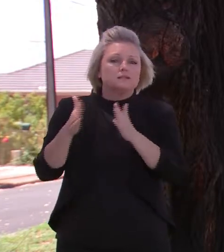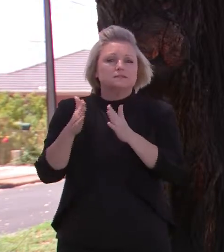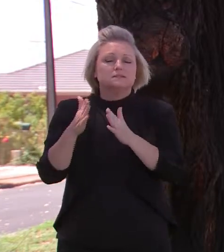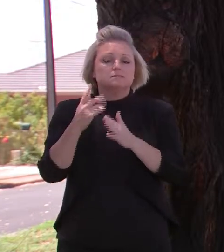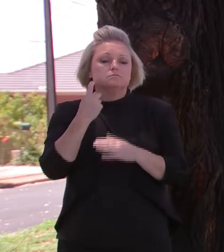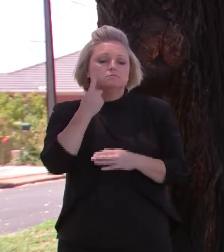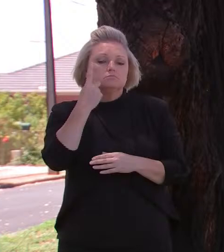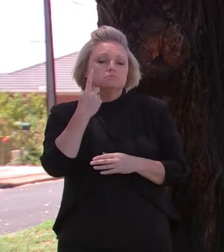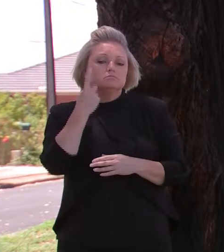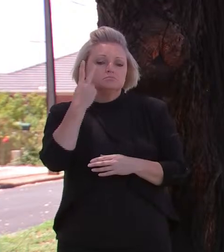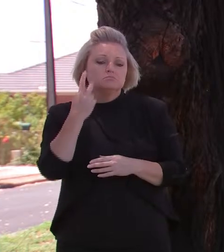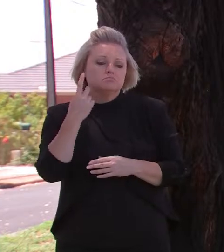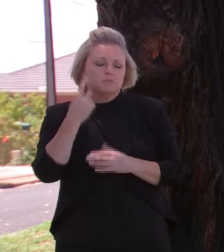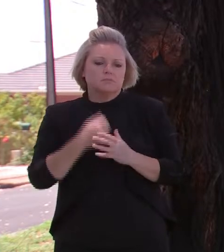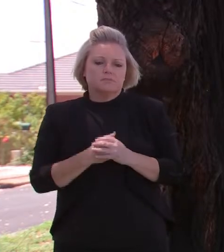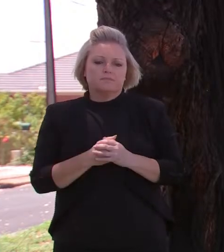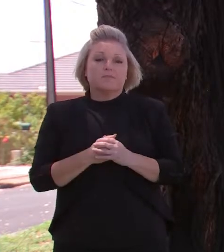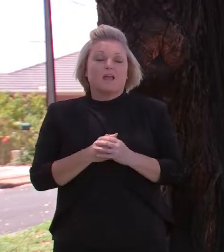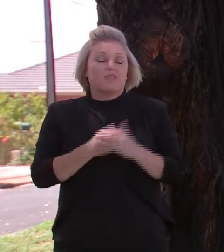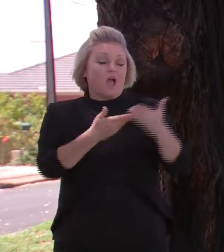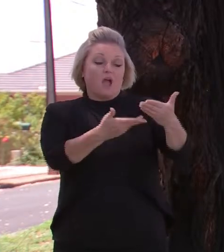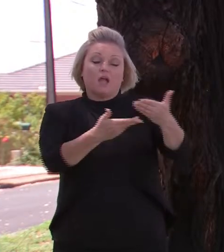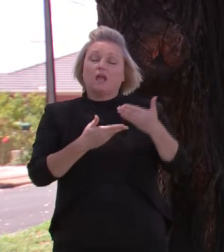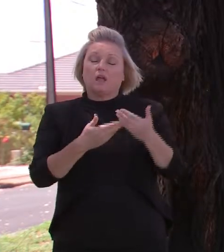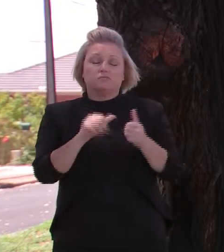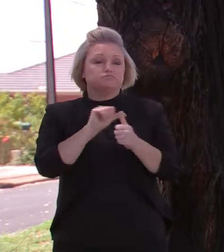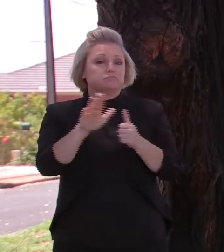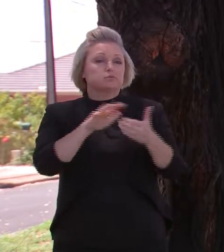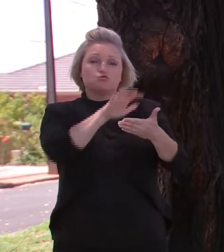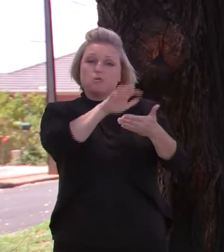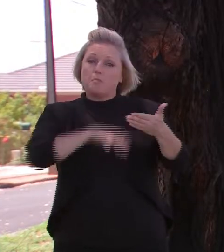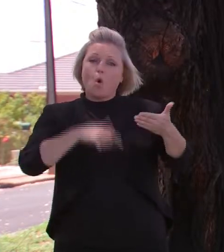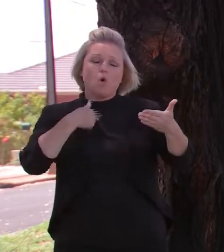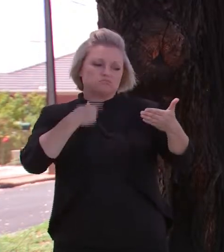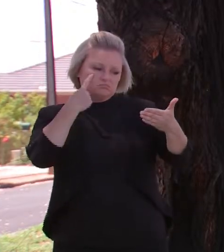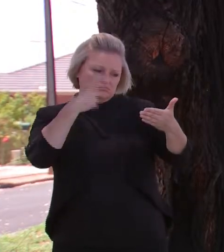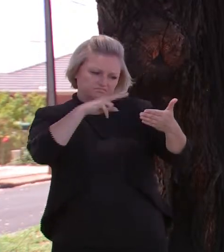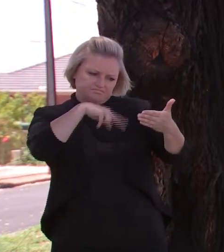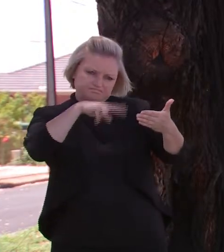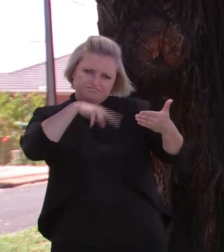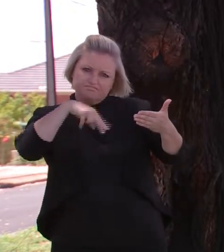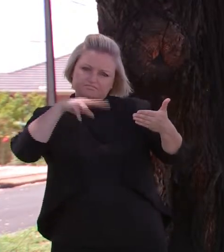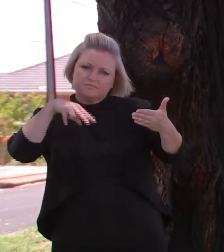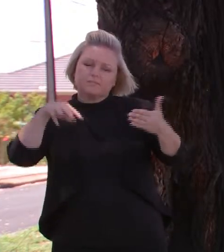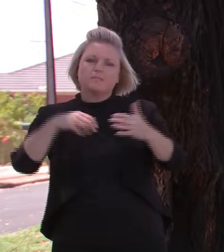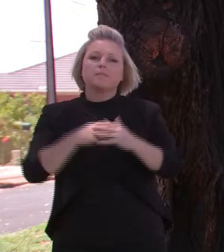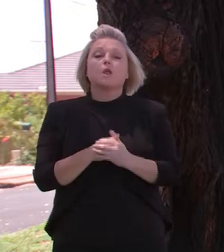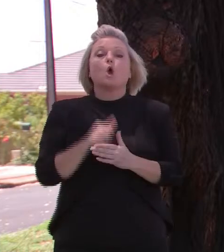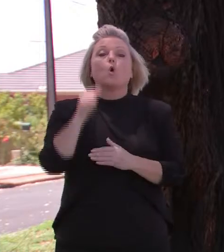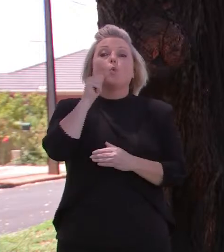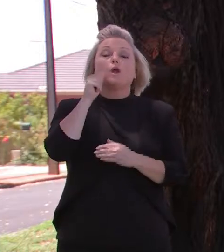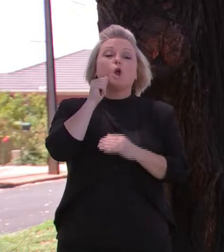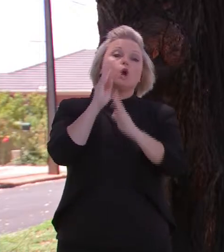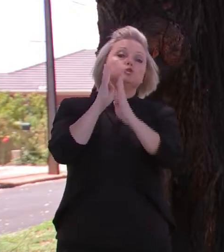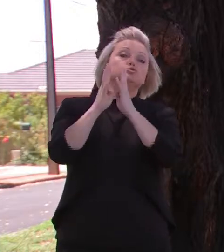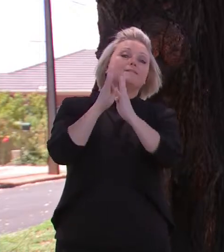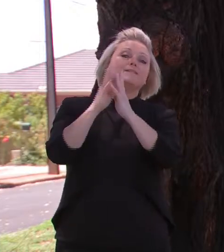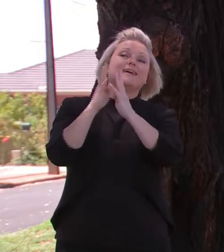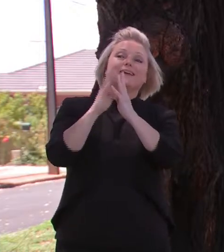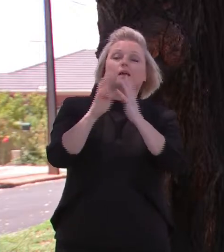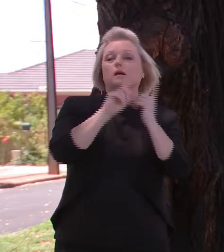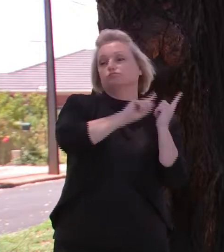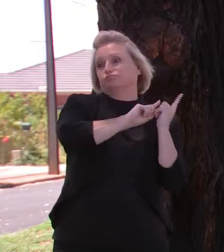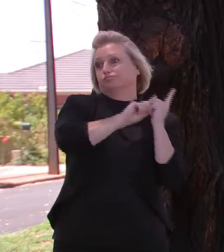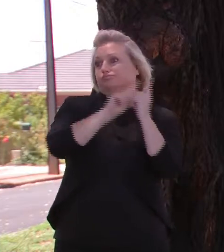days and weeks. I think they've provided us with great food for thought. We know that there's increased traffic going up to the Adelaide